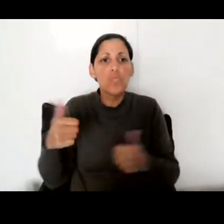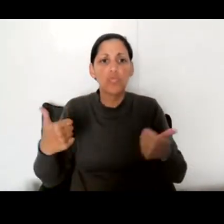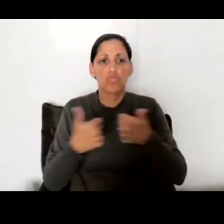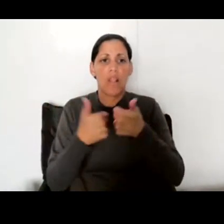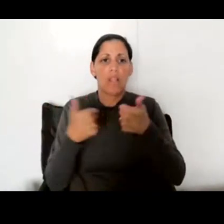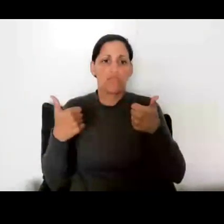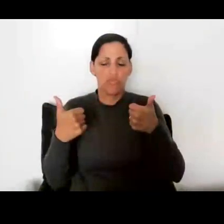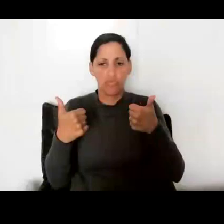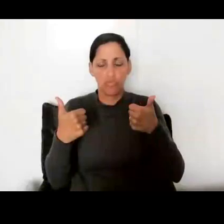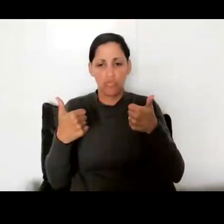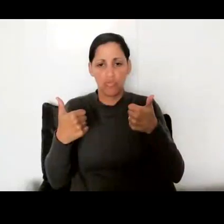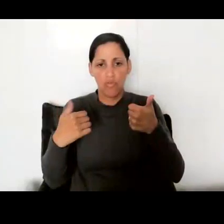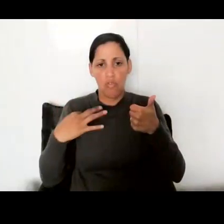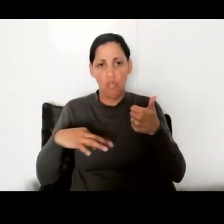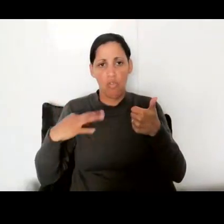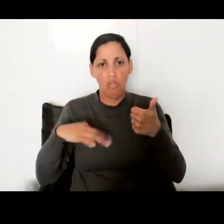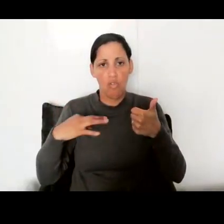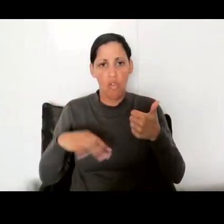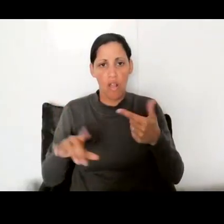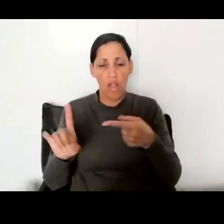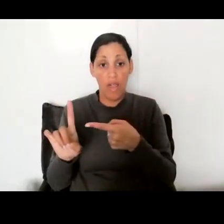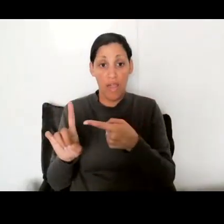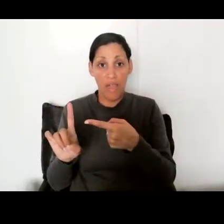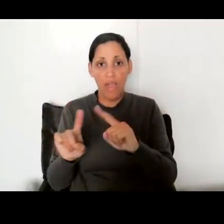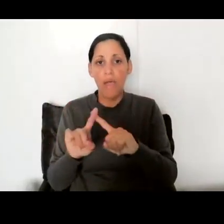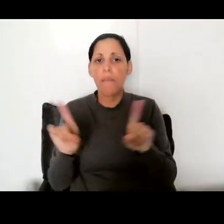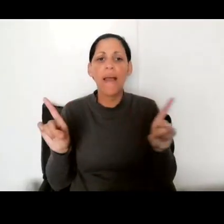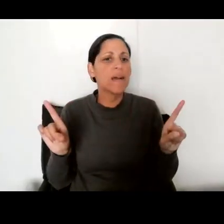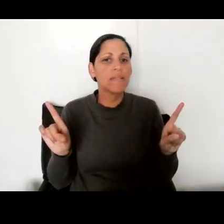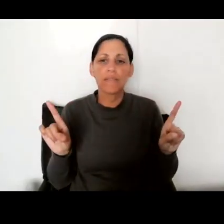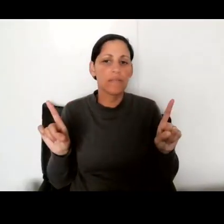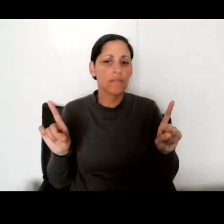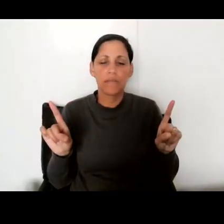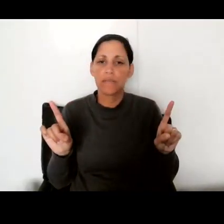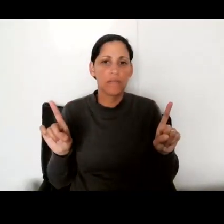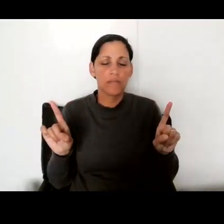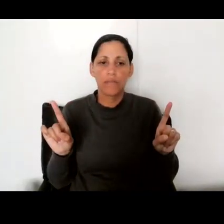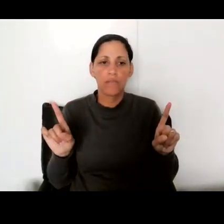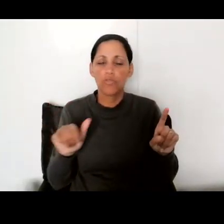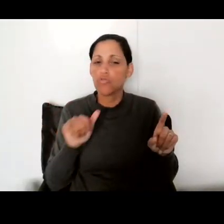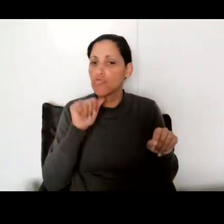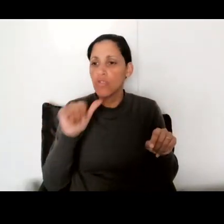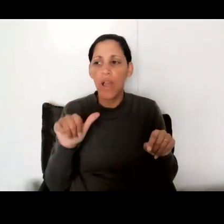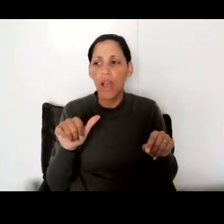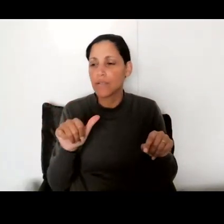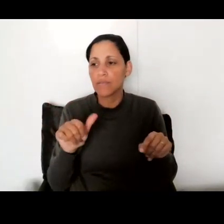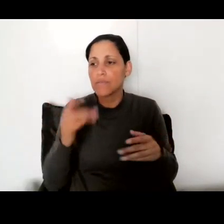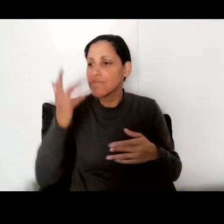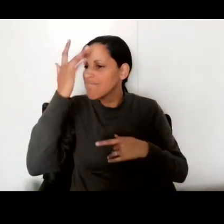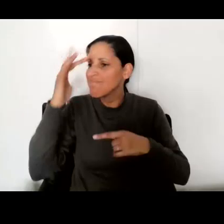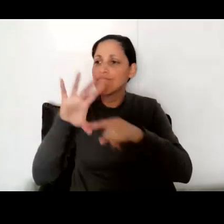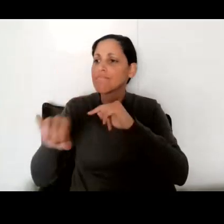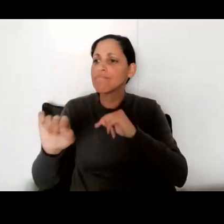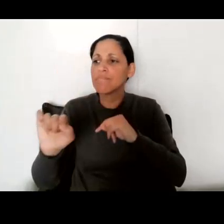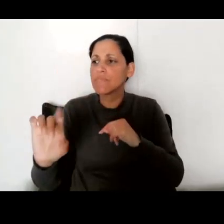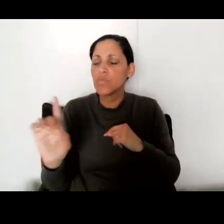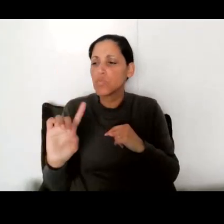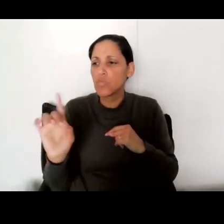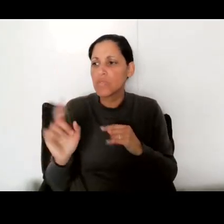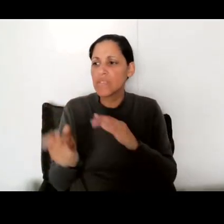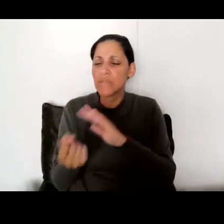for this girl, but not really diagnosing her with regard to what is happening, because she